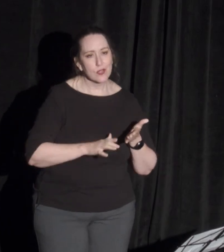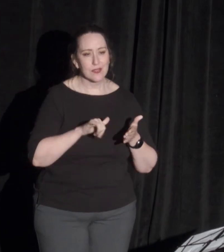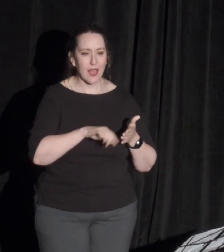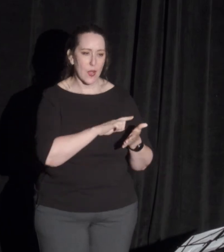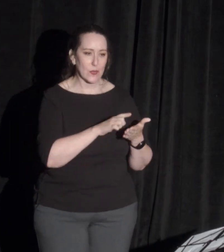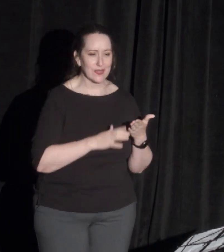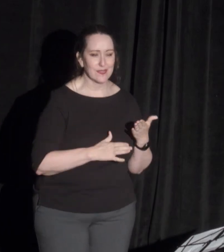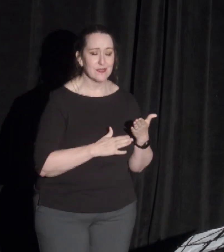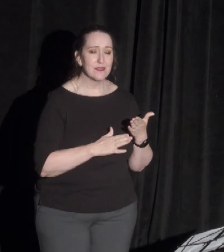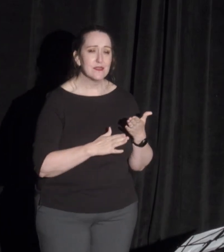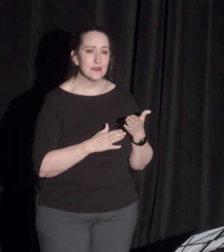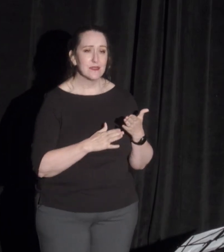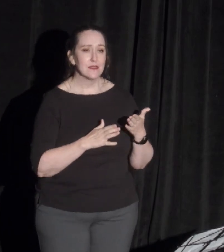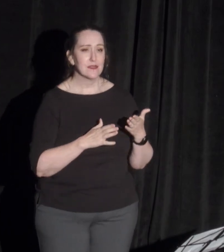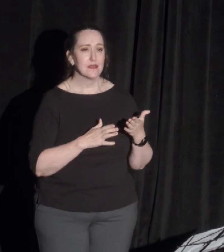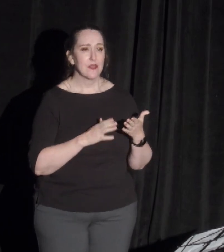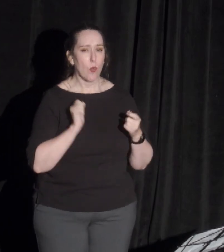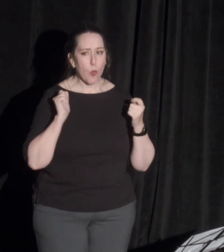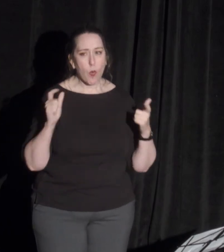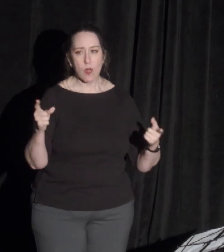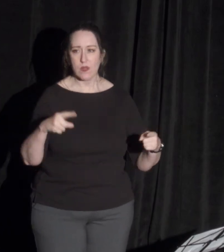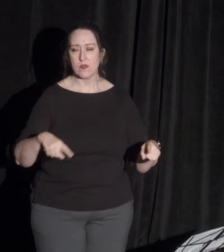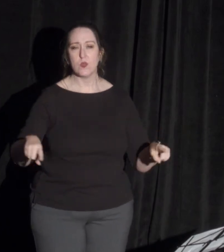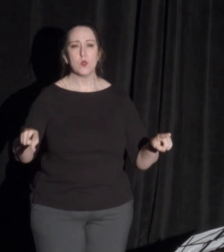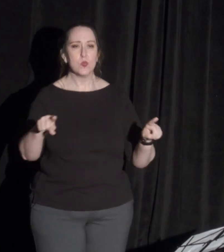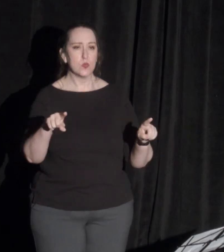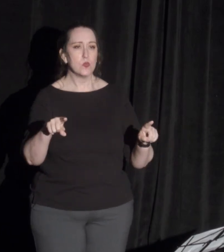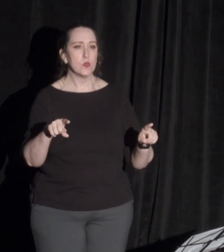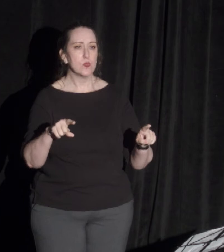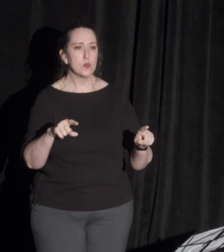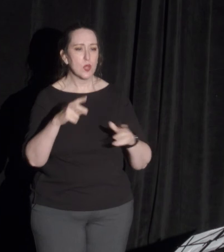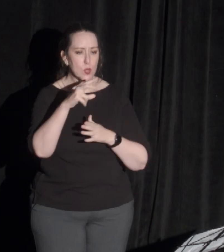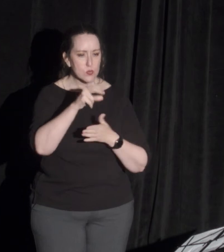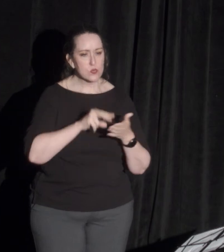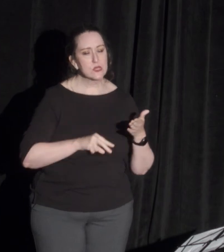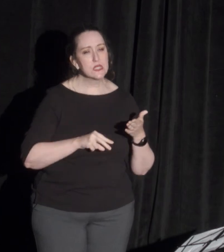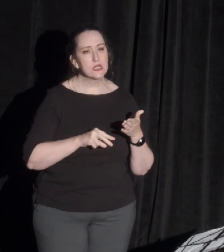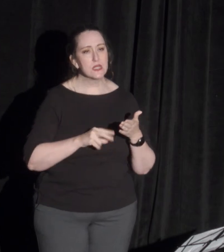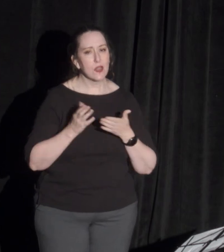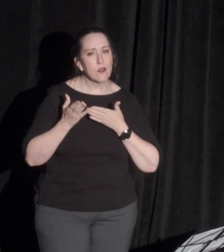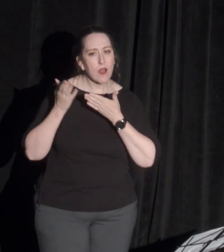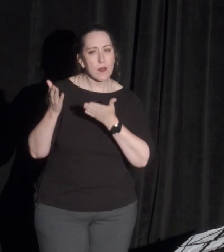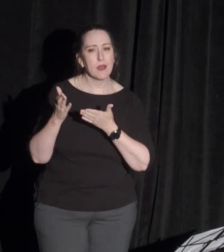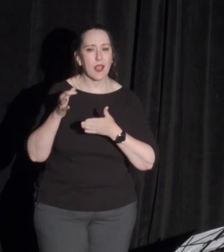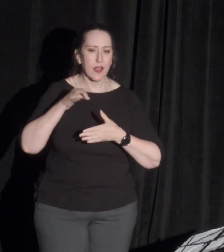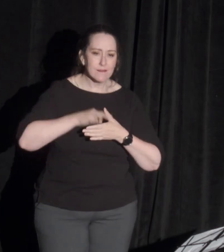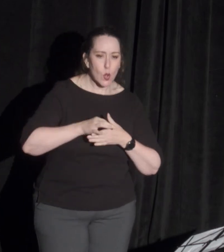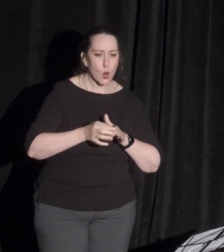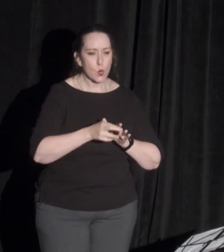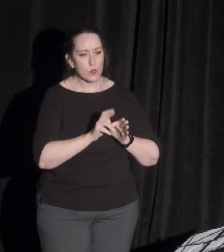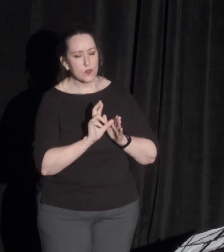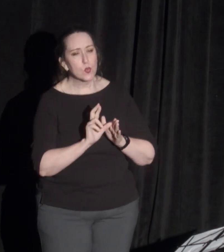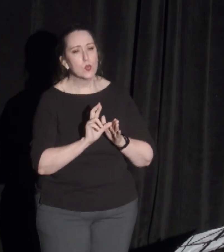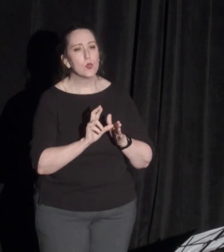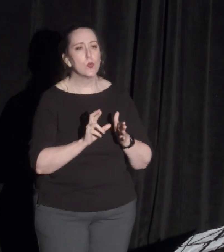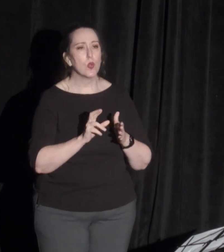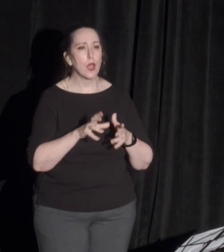And all of you who read and nominate and vote and review and take the time to seek out